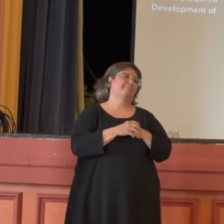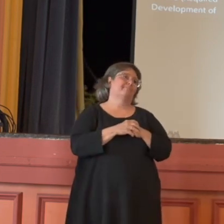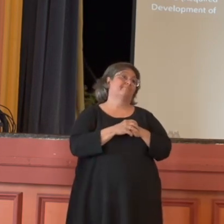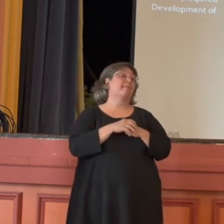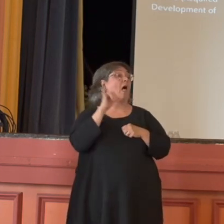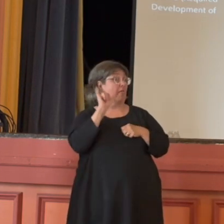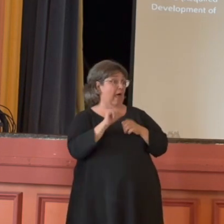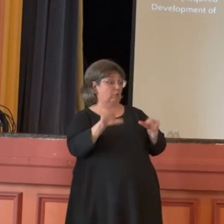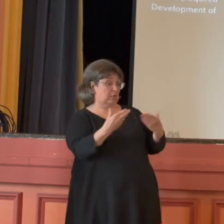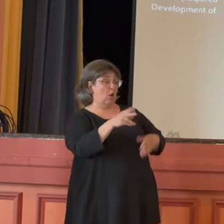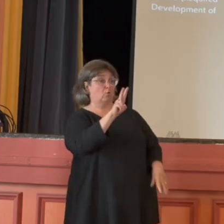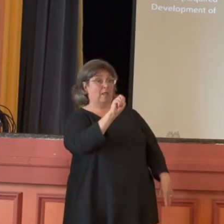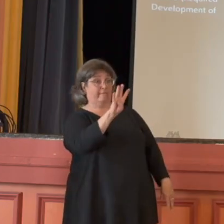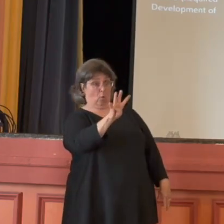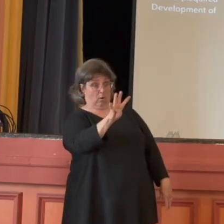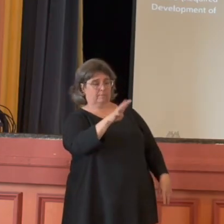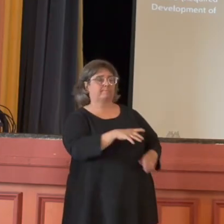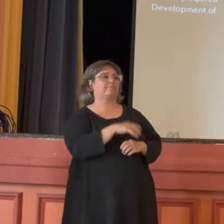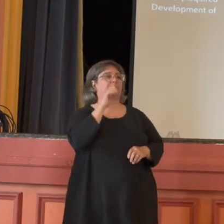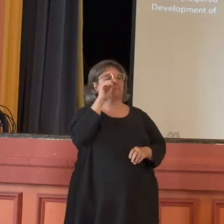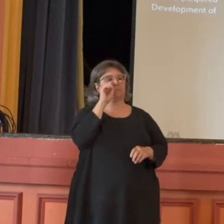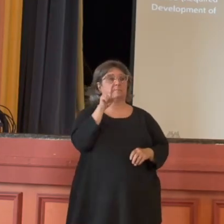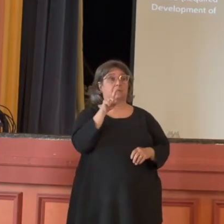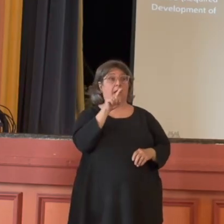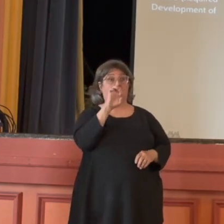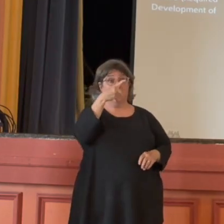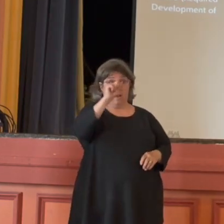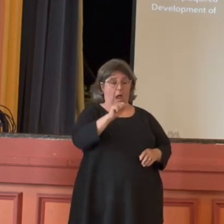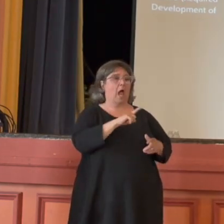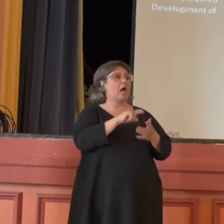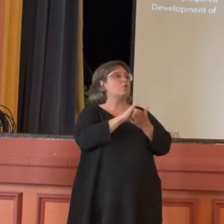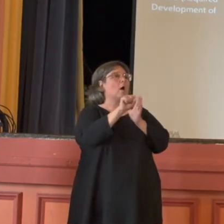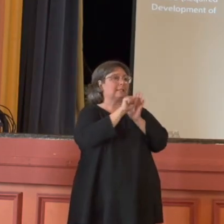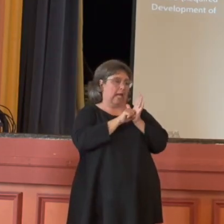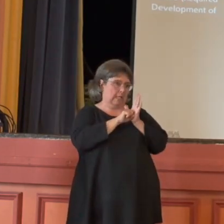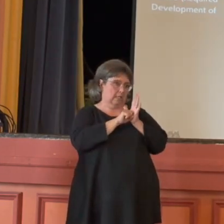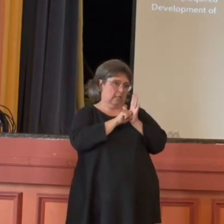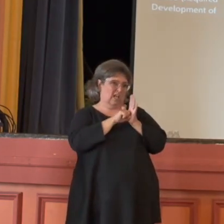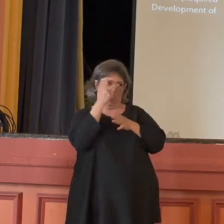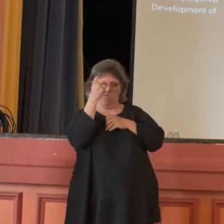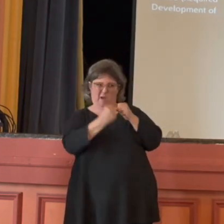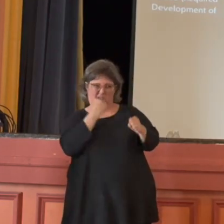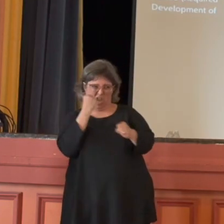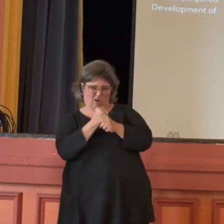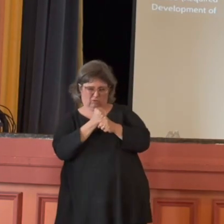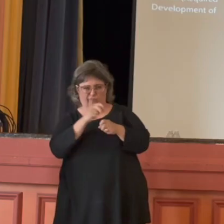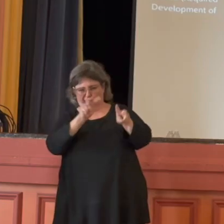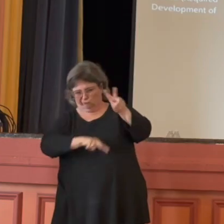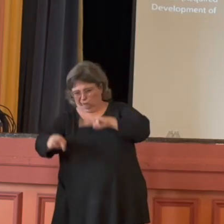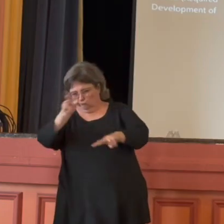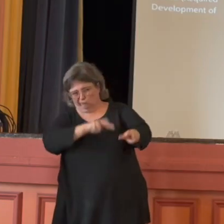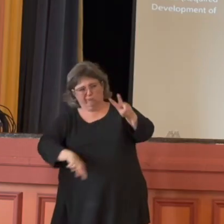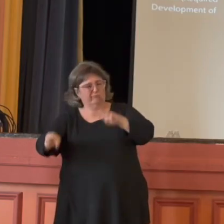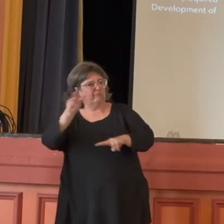So that was submitted in 2004. It took EPA and New York State 3 years to look at that